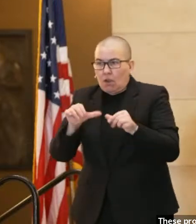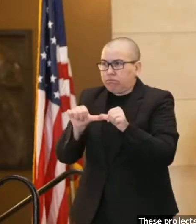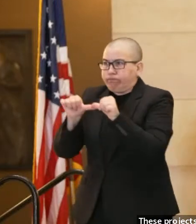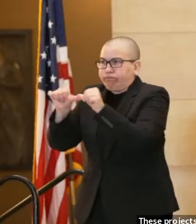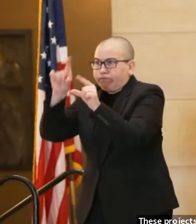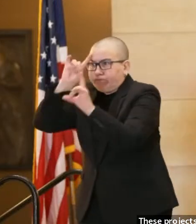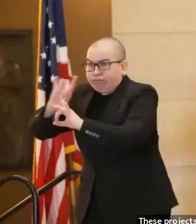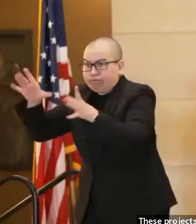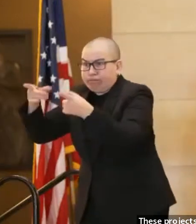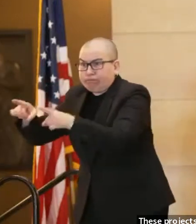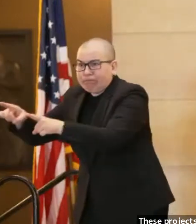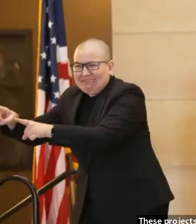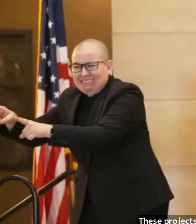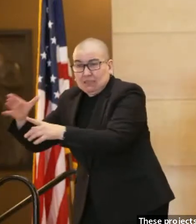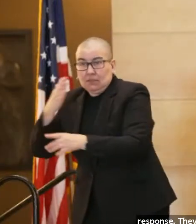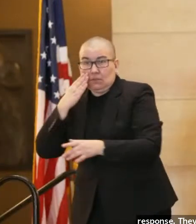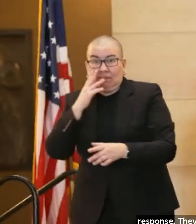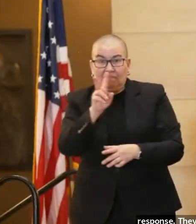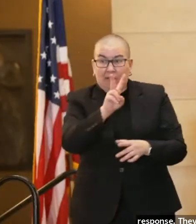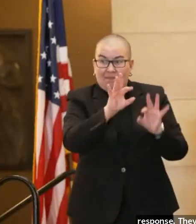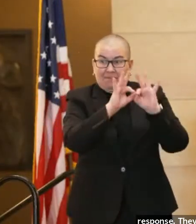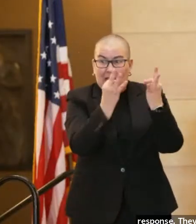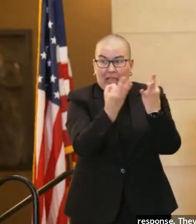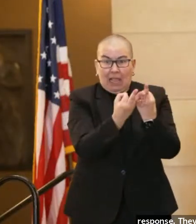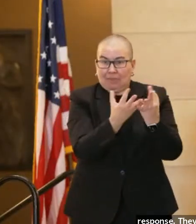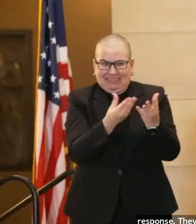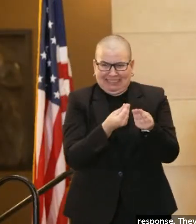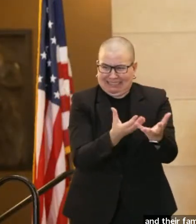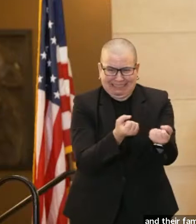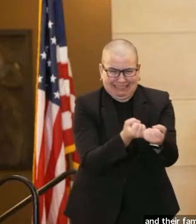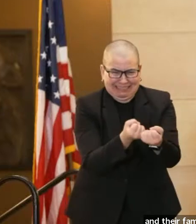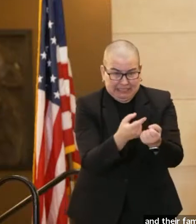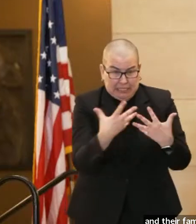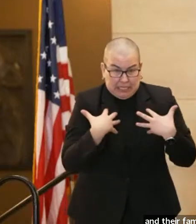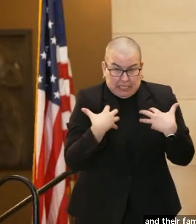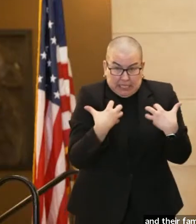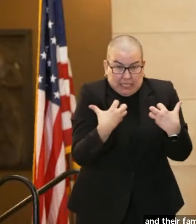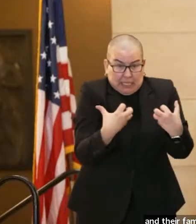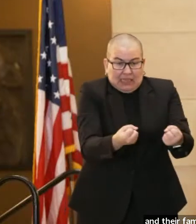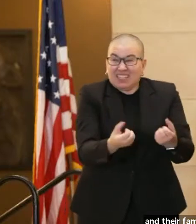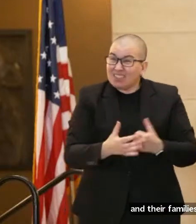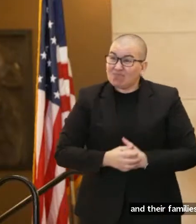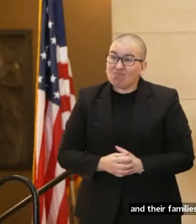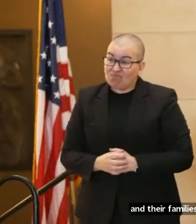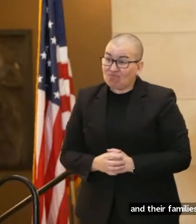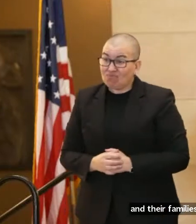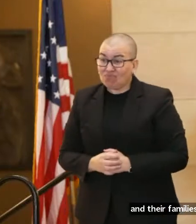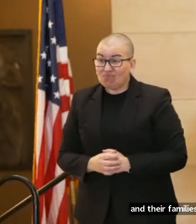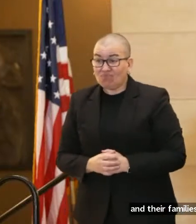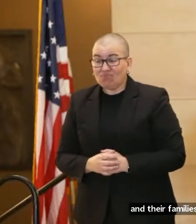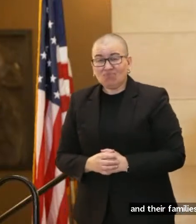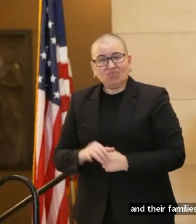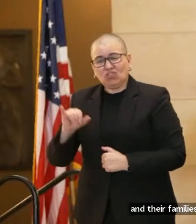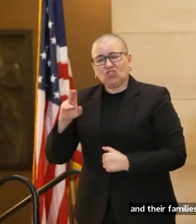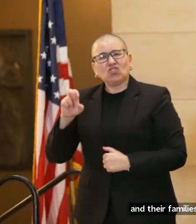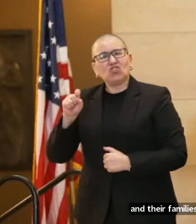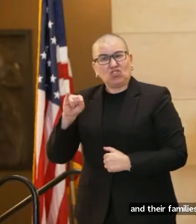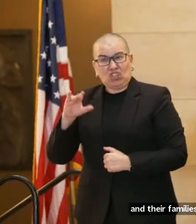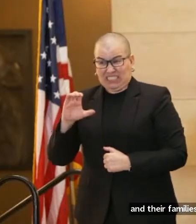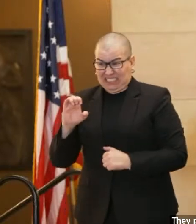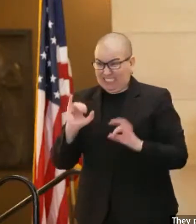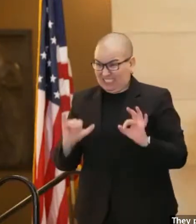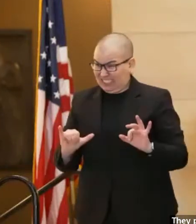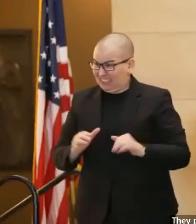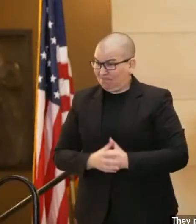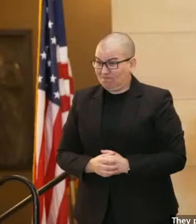violence, and their families with support and resources for healing and justice. They provide community education, violence prevention.